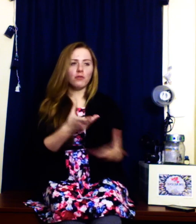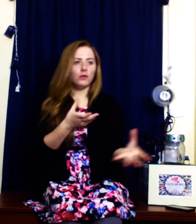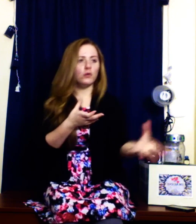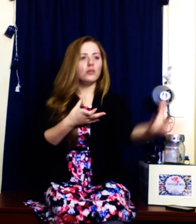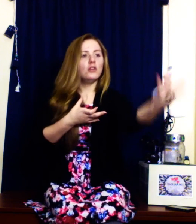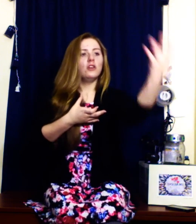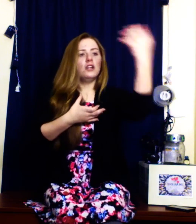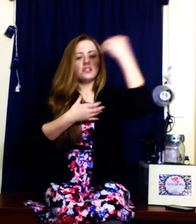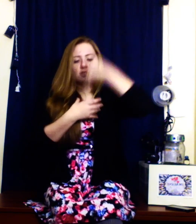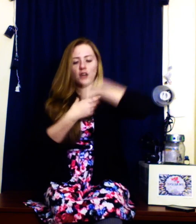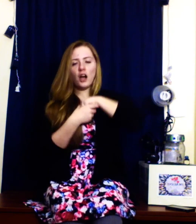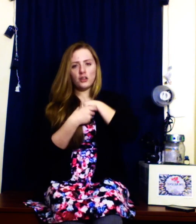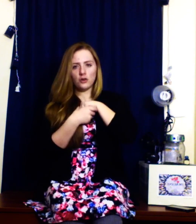powerful. It's got you.